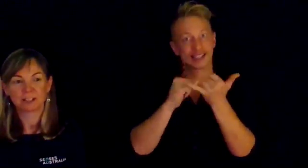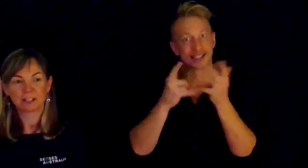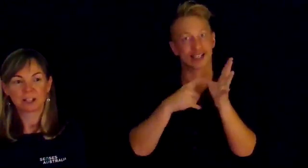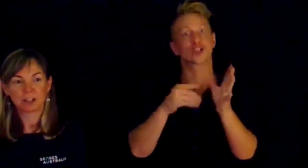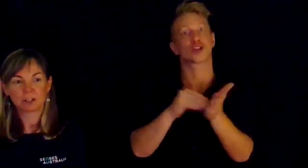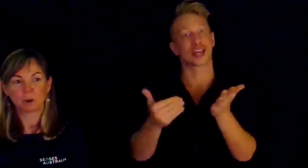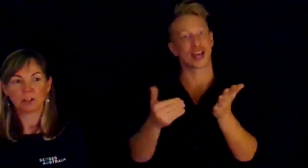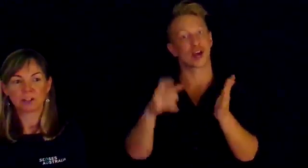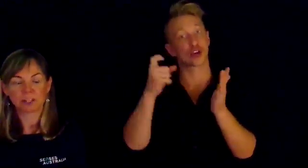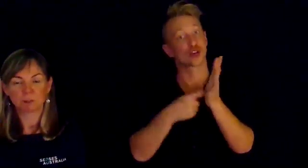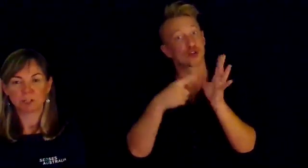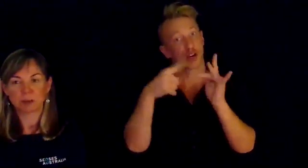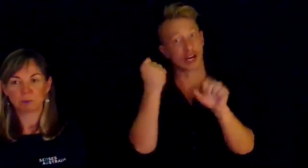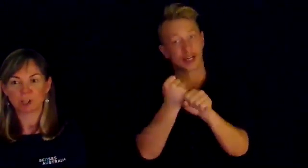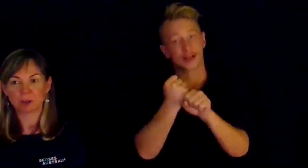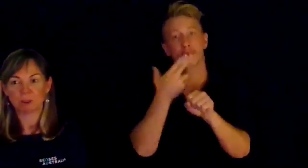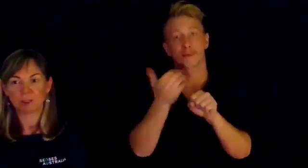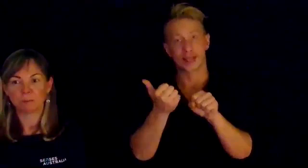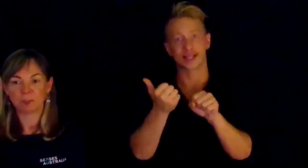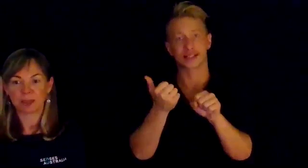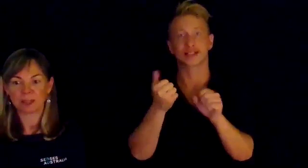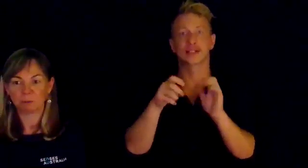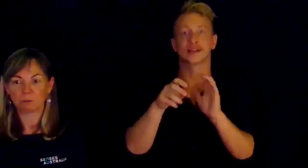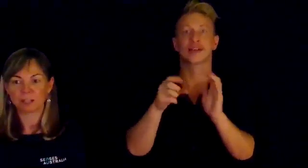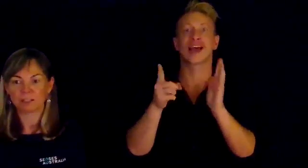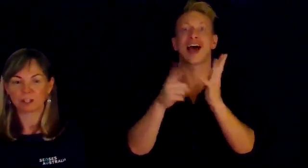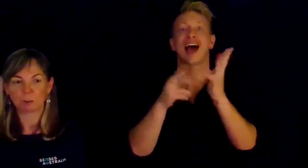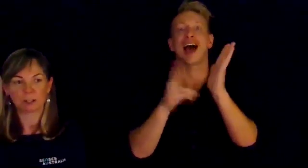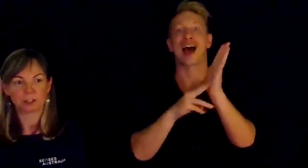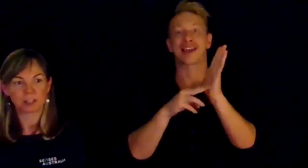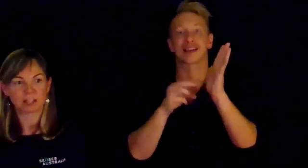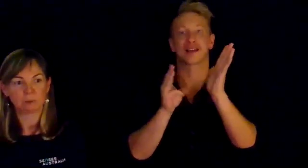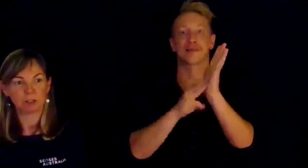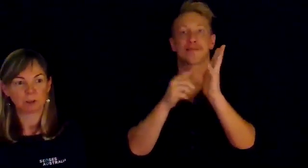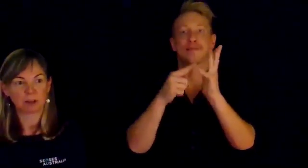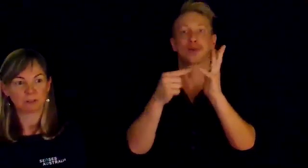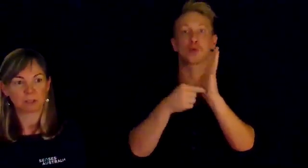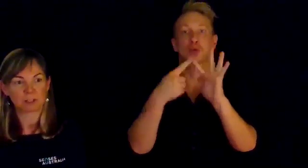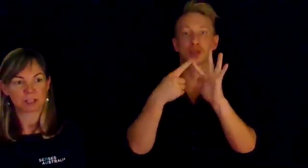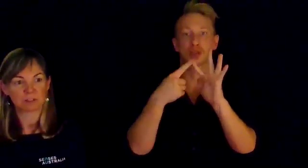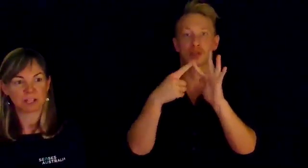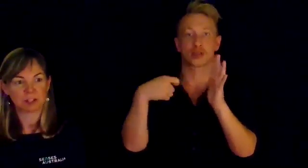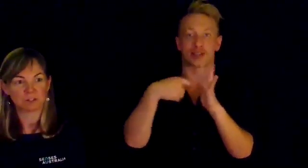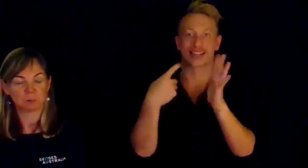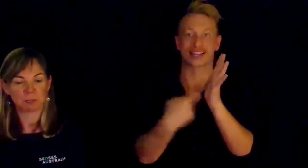Melissa. So I just want to double check with them that they were receiving questions and that we do have